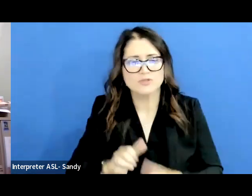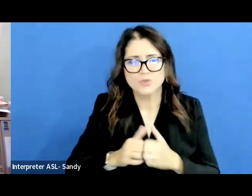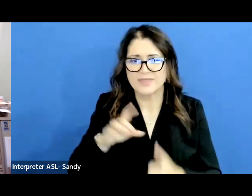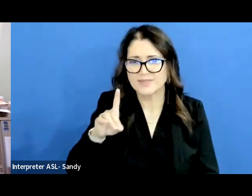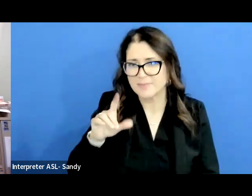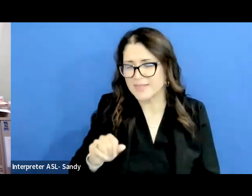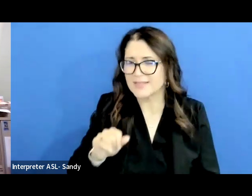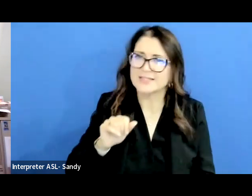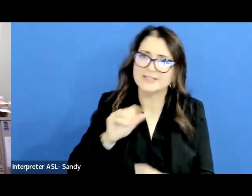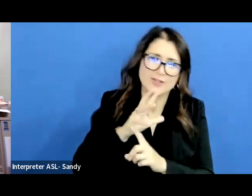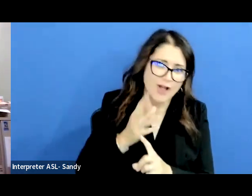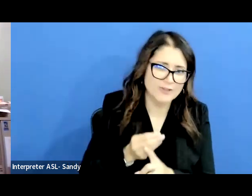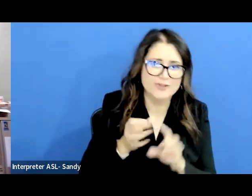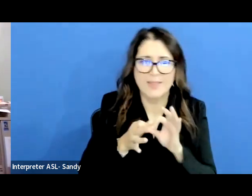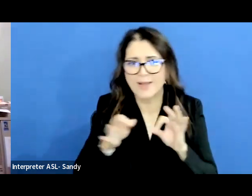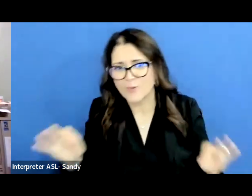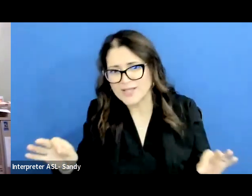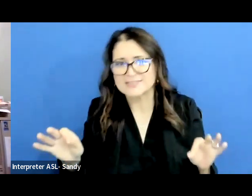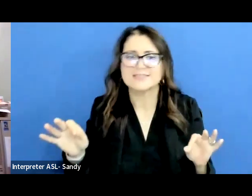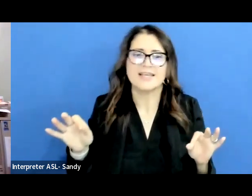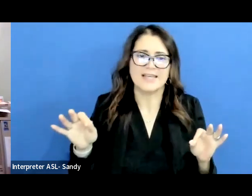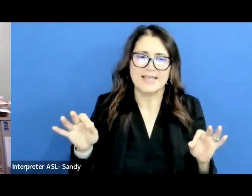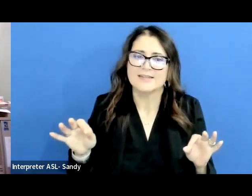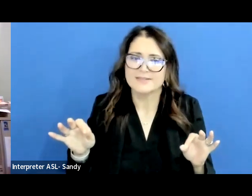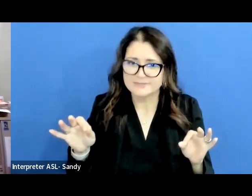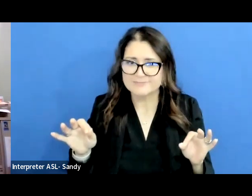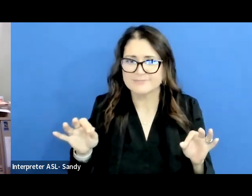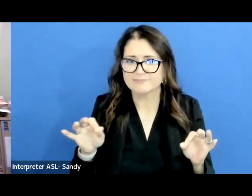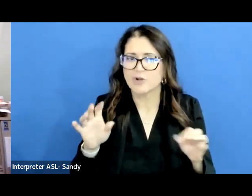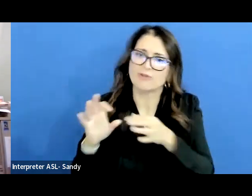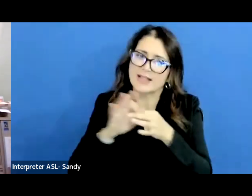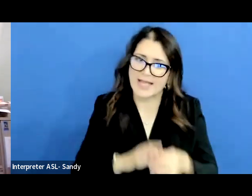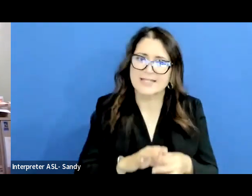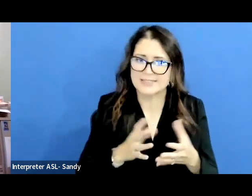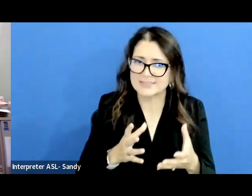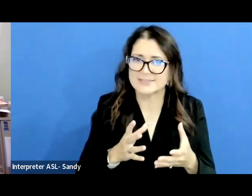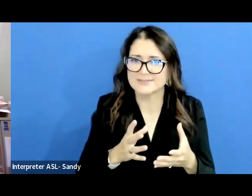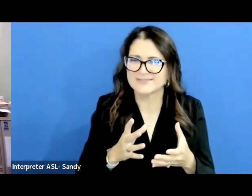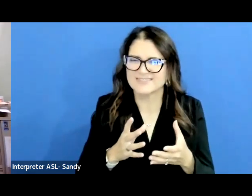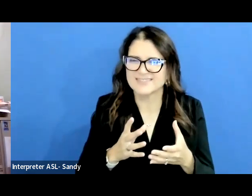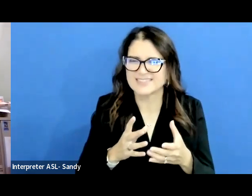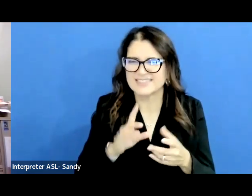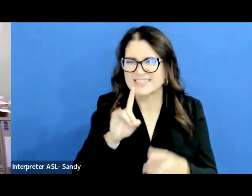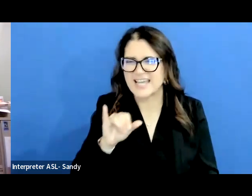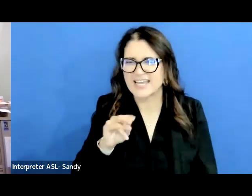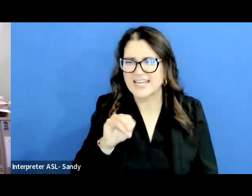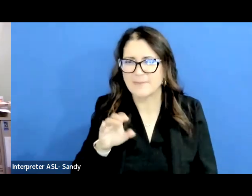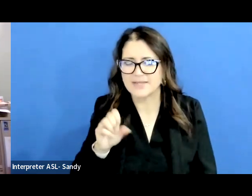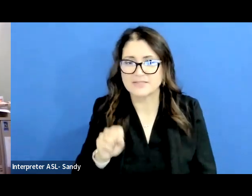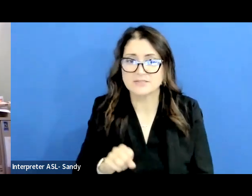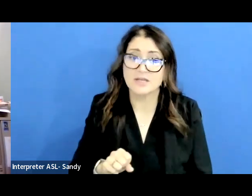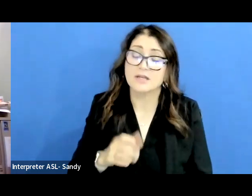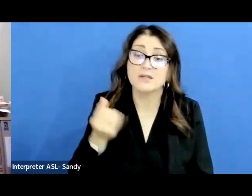linguistic and immigration related dynamics for farm workers. Now, disability rights advocates